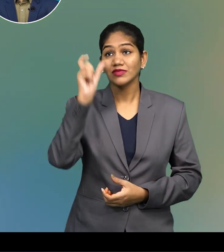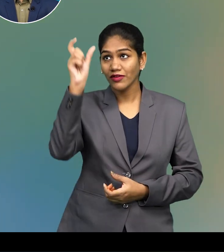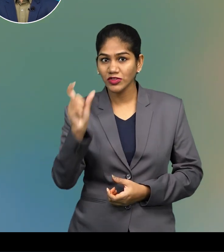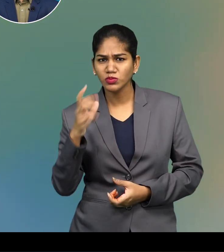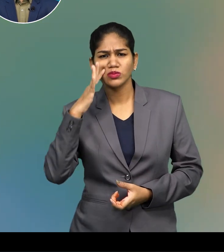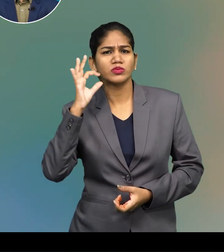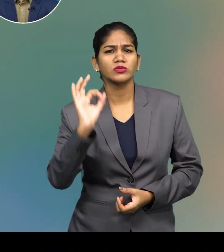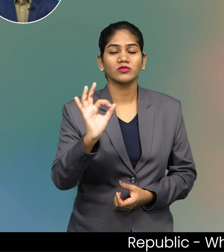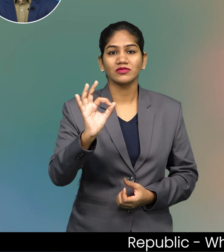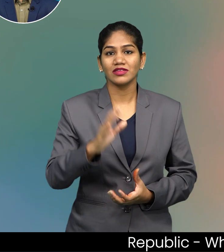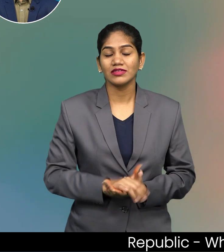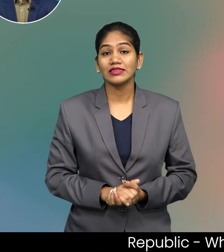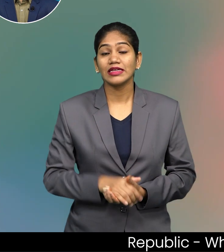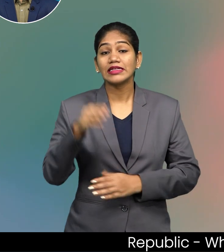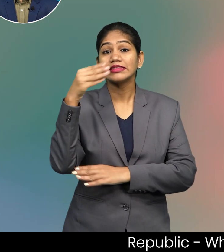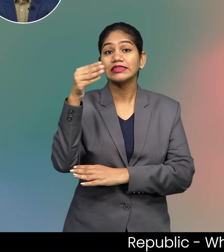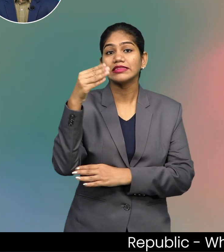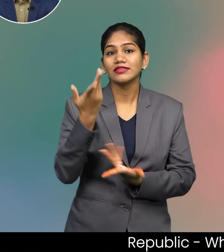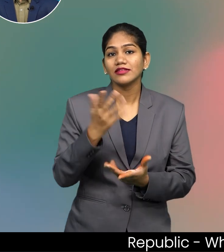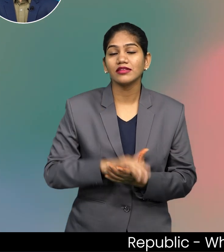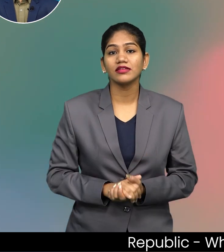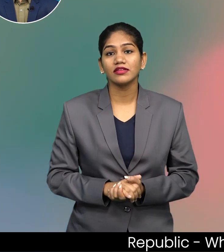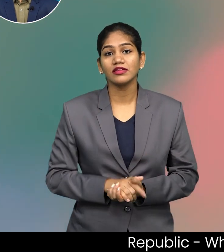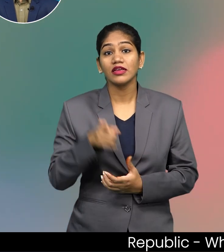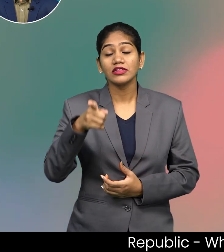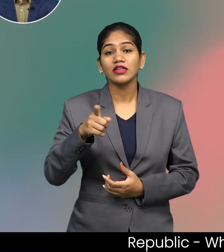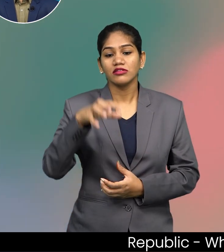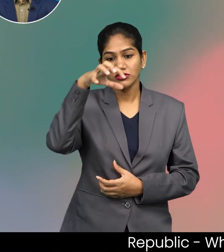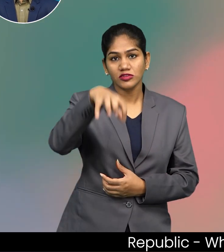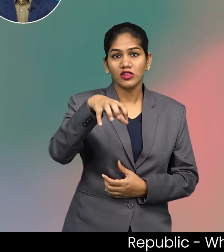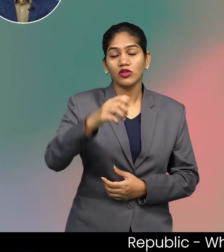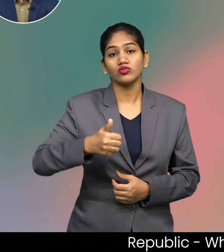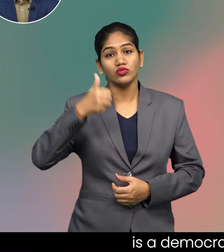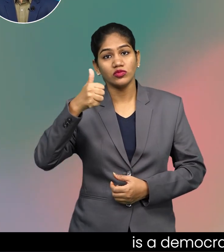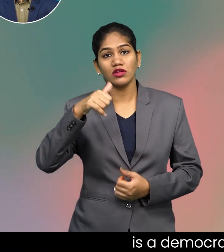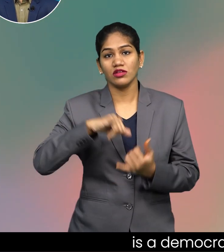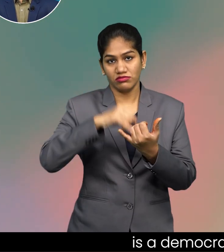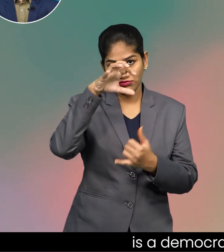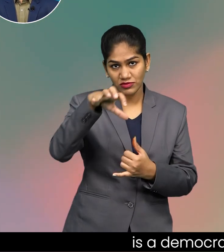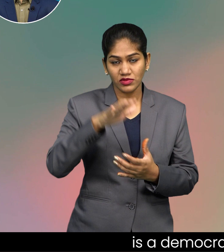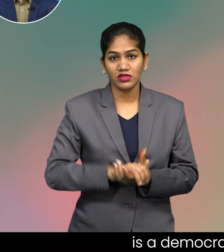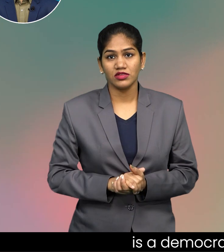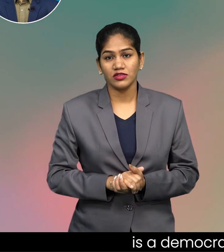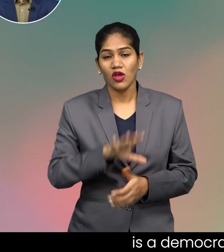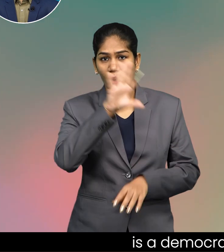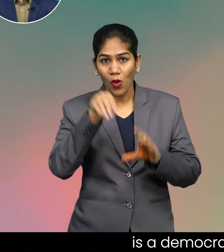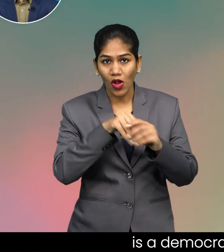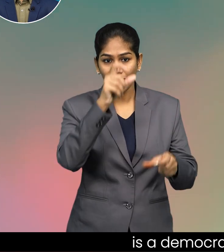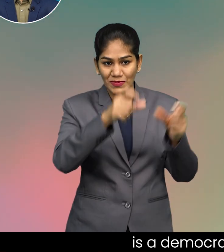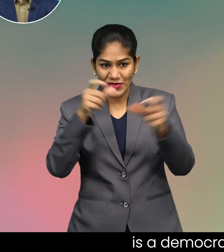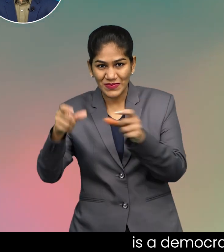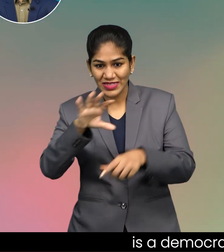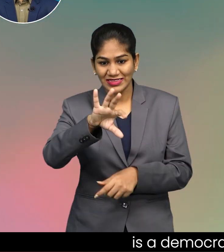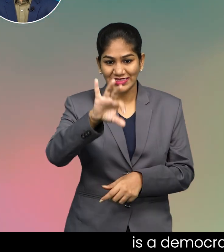Keywords: Republic, where the head of the state is a democratically elected